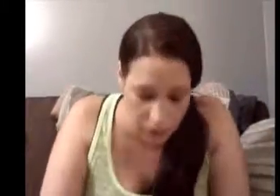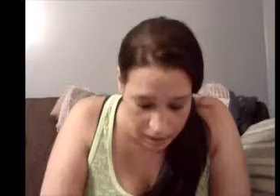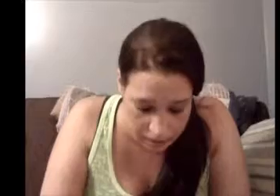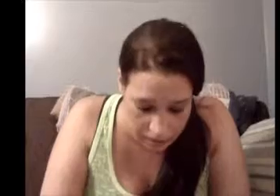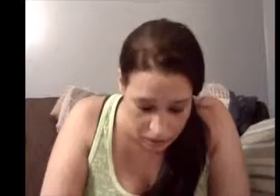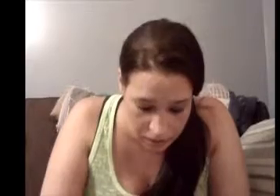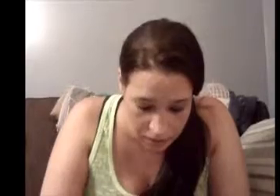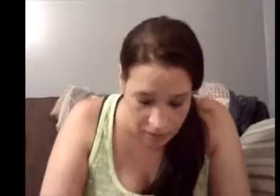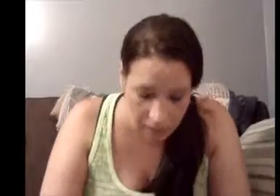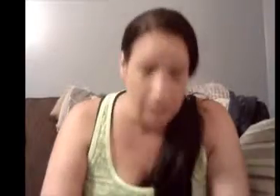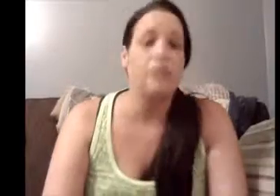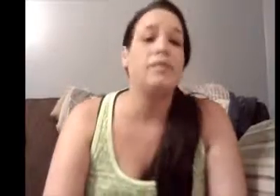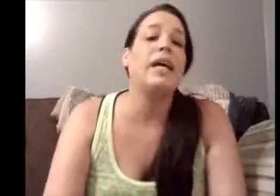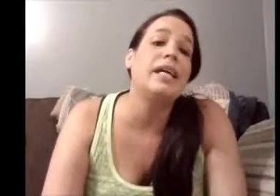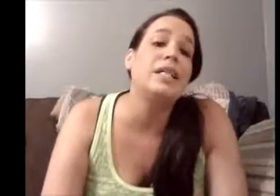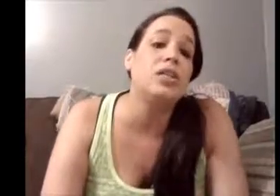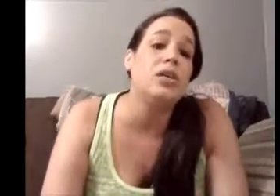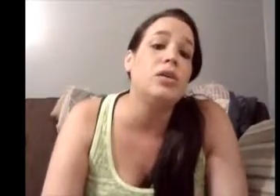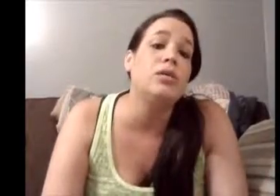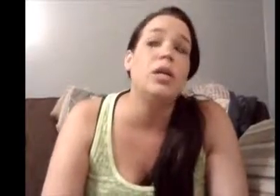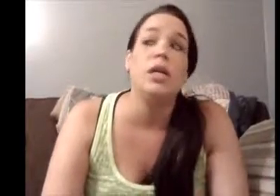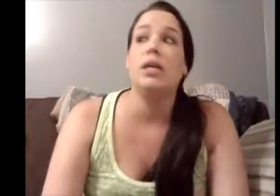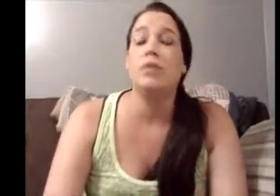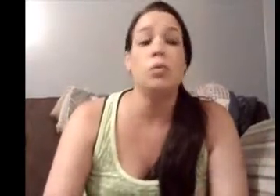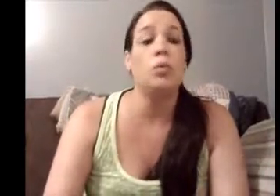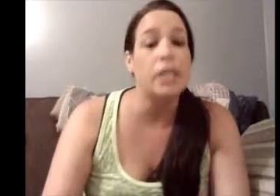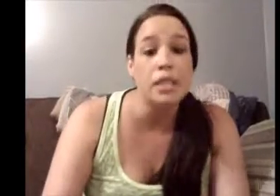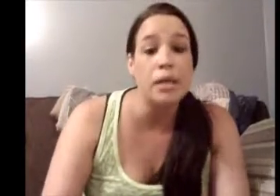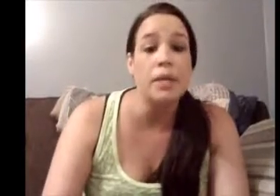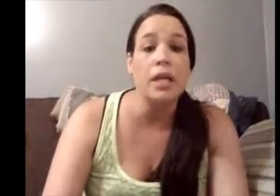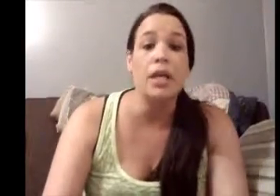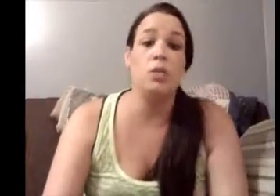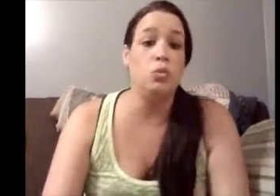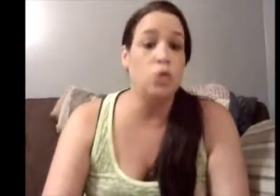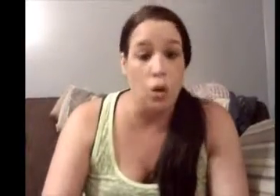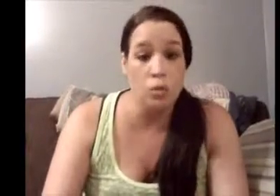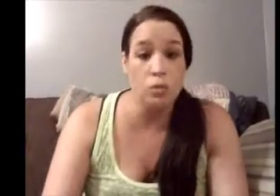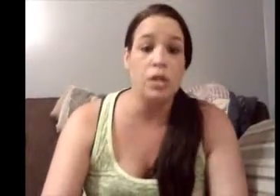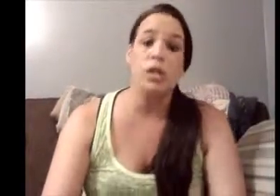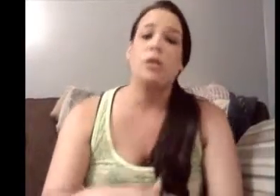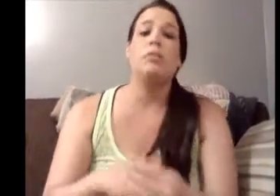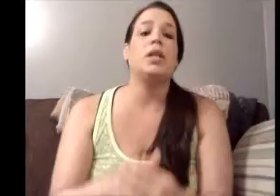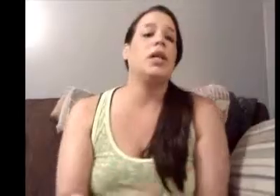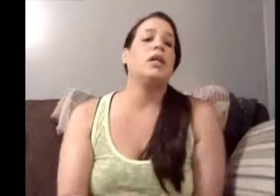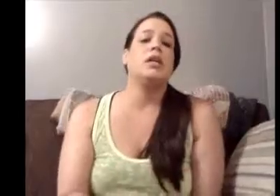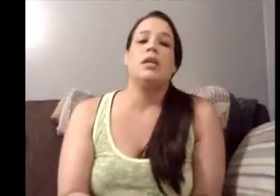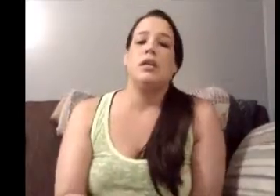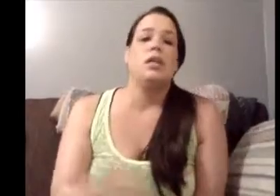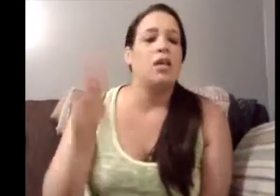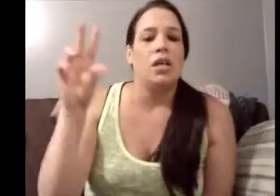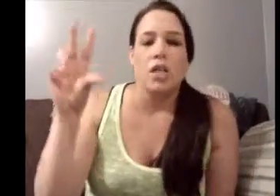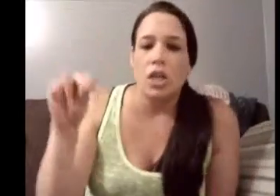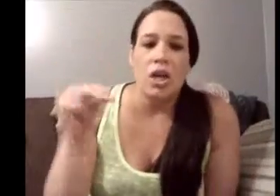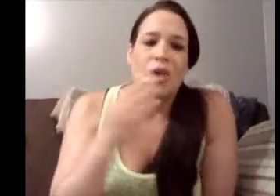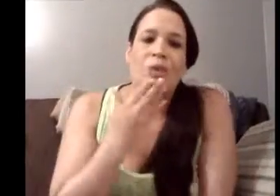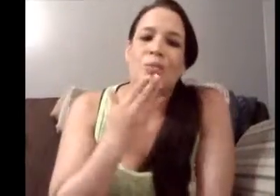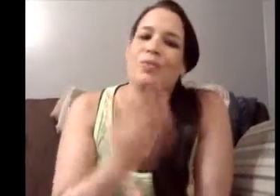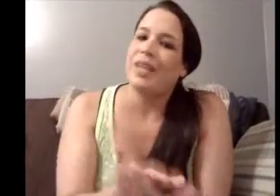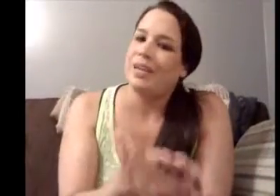Okay, moving on. They ask you if you want something and you don't. You'd be like, no, thank